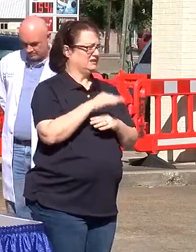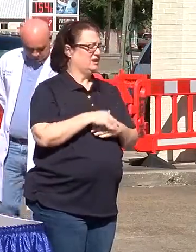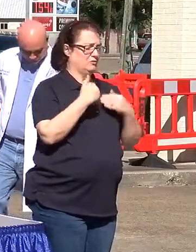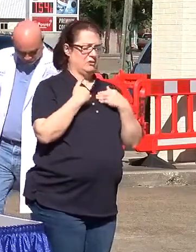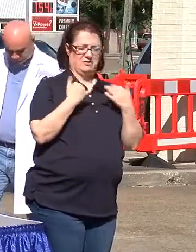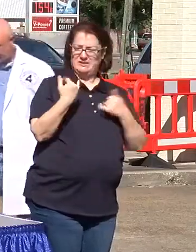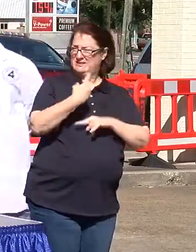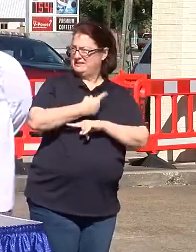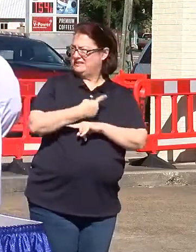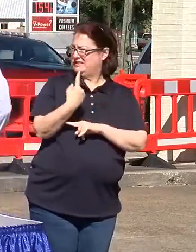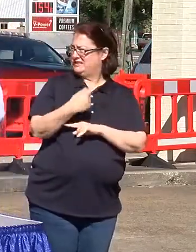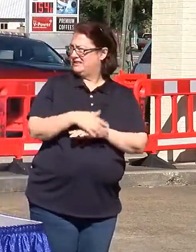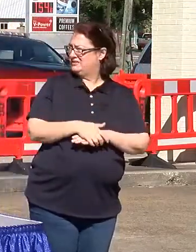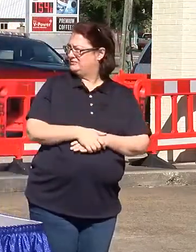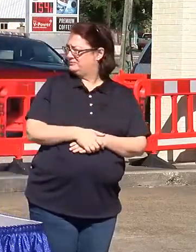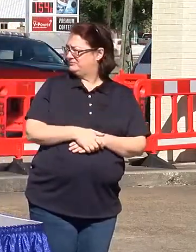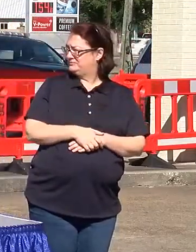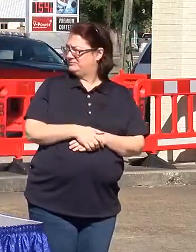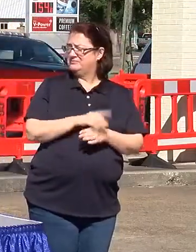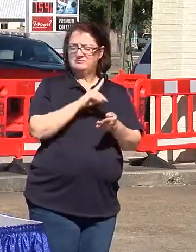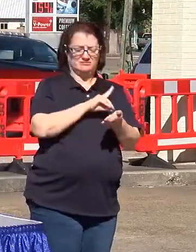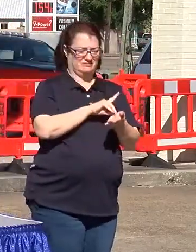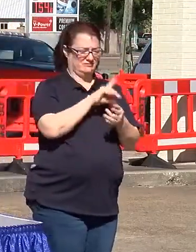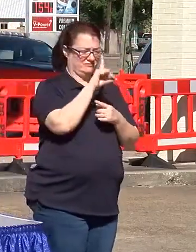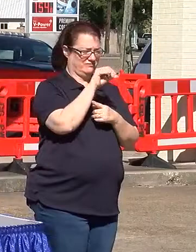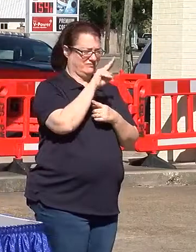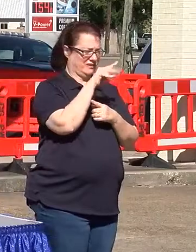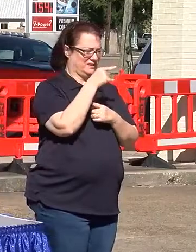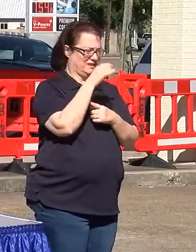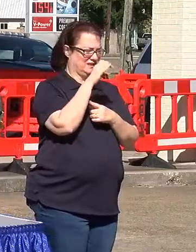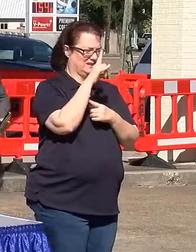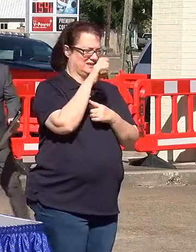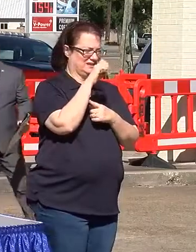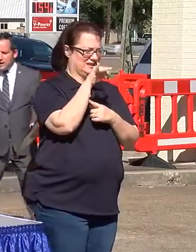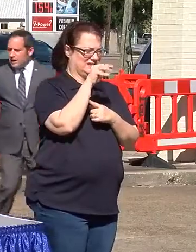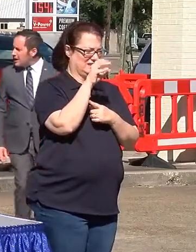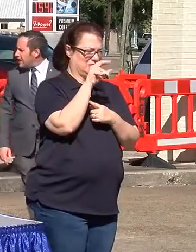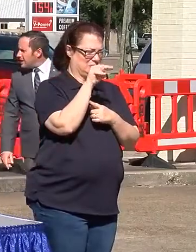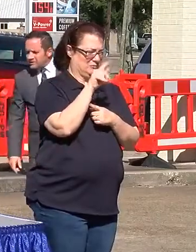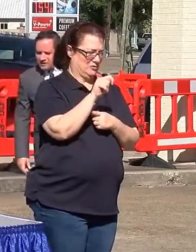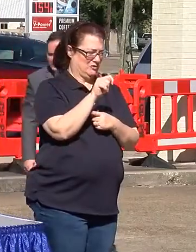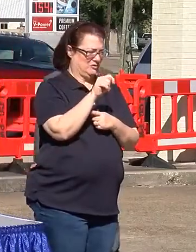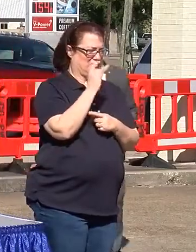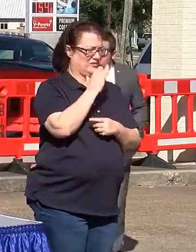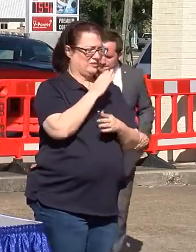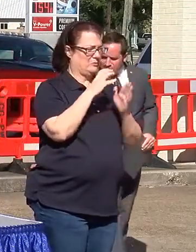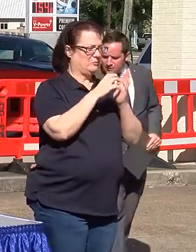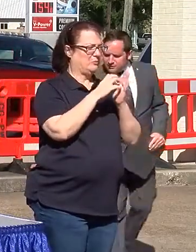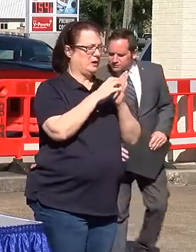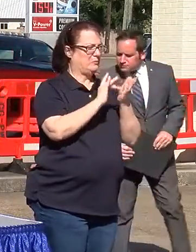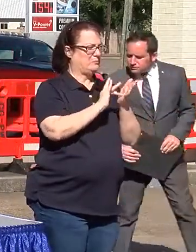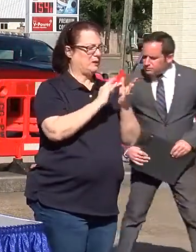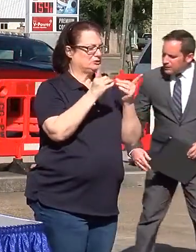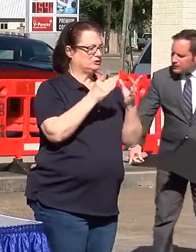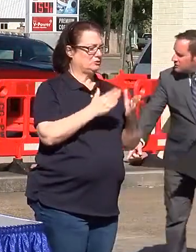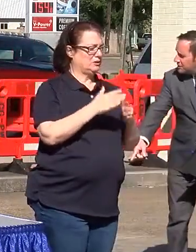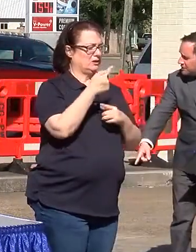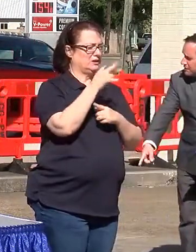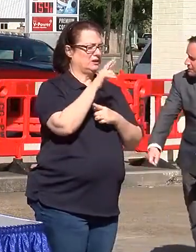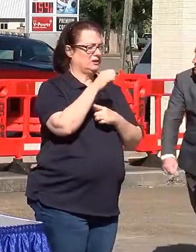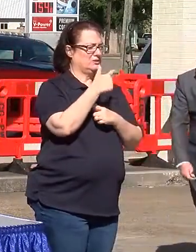us Dr. Doug Claymore, our parish medical director, Greg